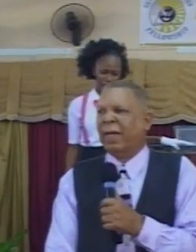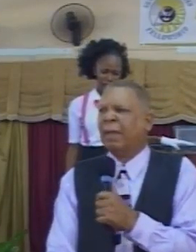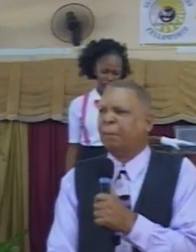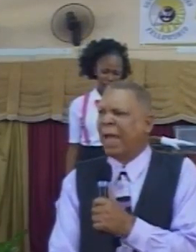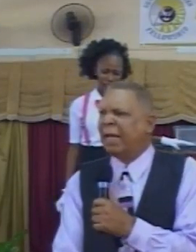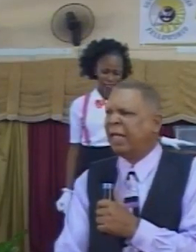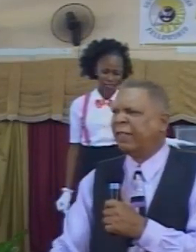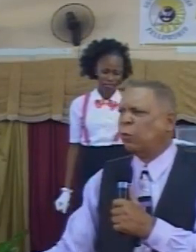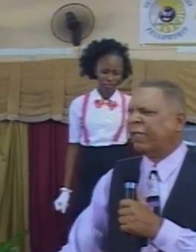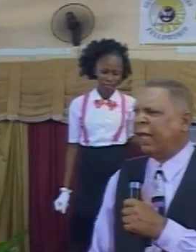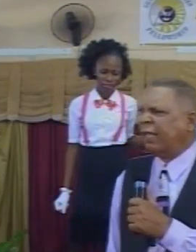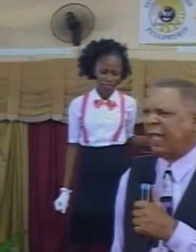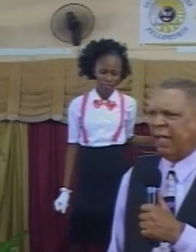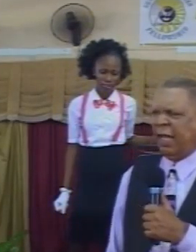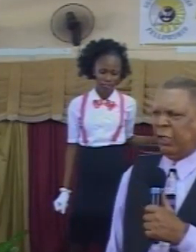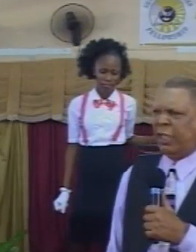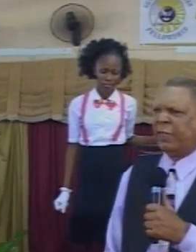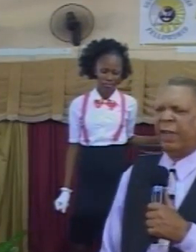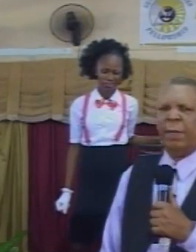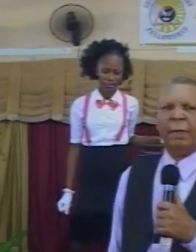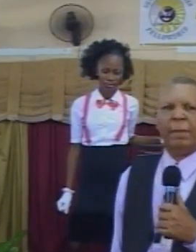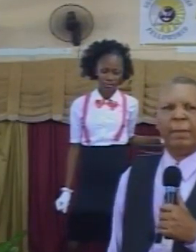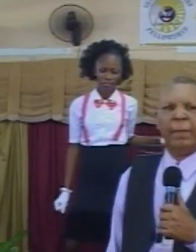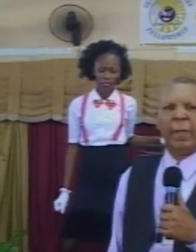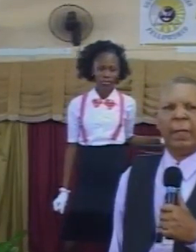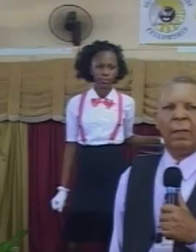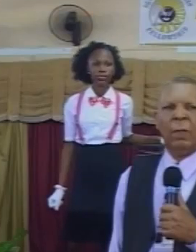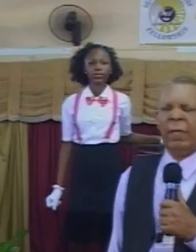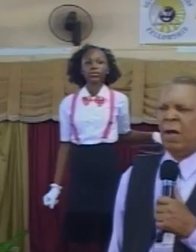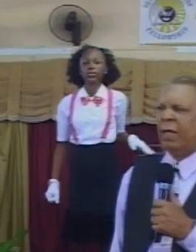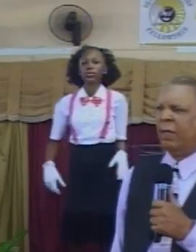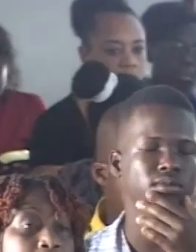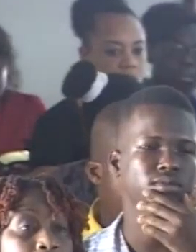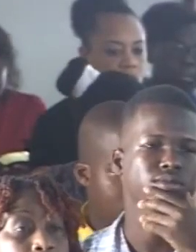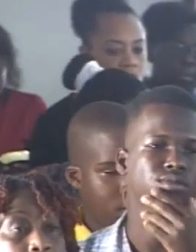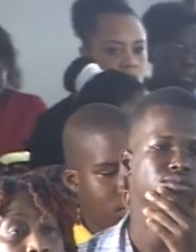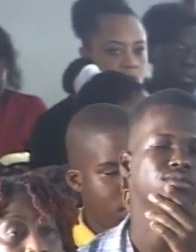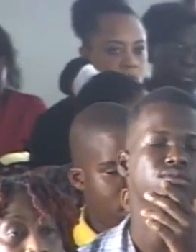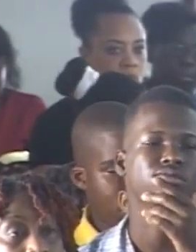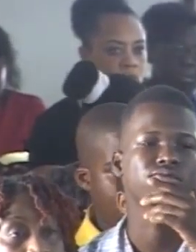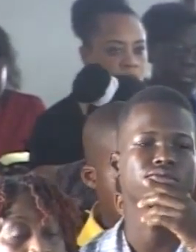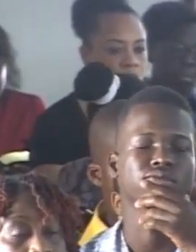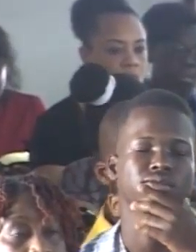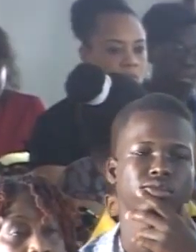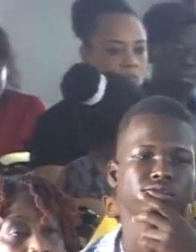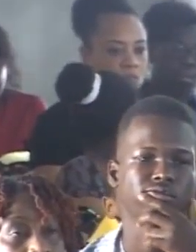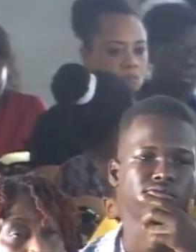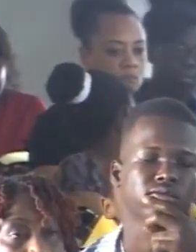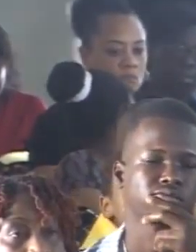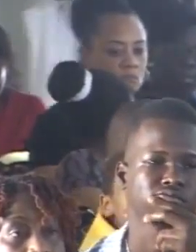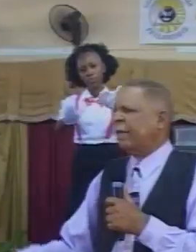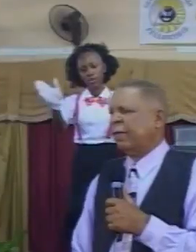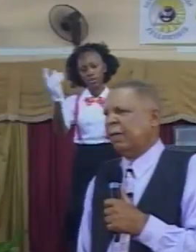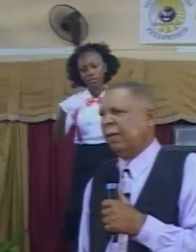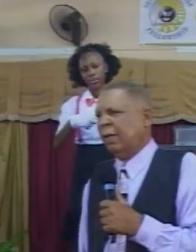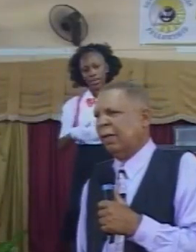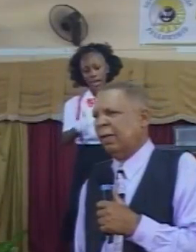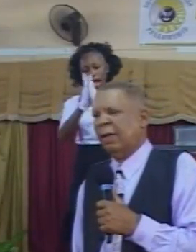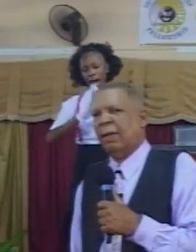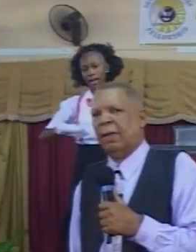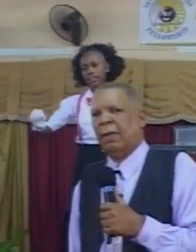You can't plan and execute sin and say, Jesus, forgive me. We're talking to Ask Esau. He did that.